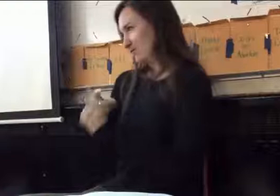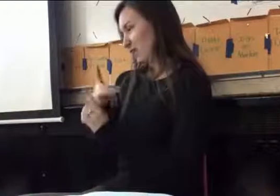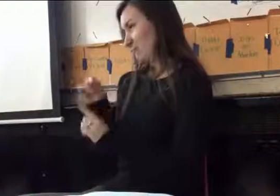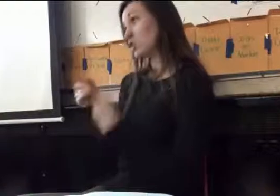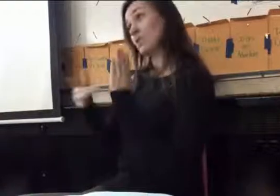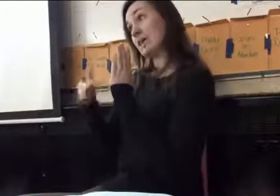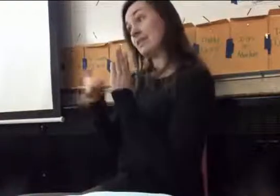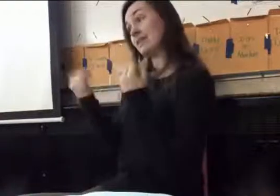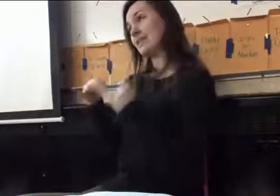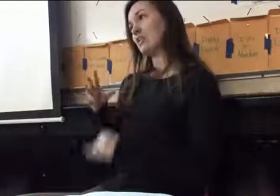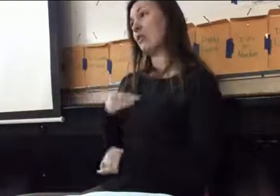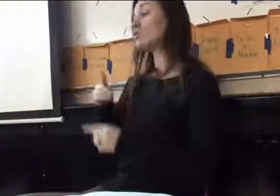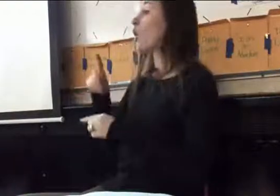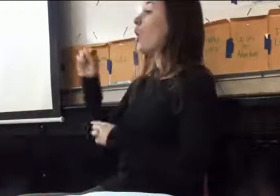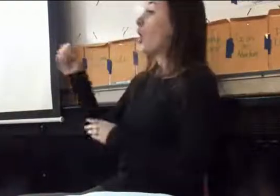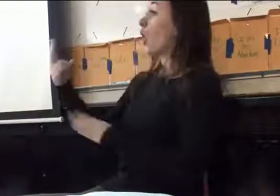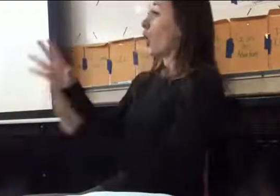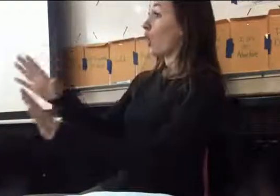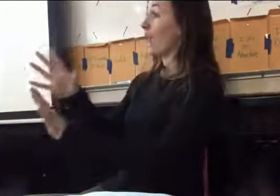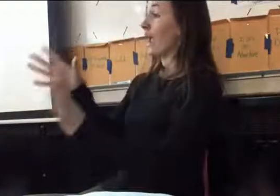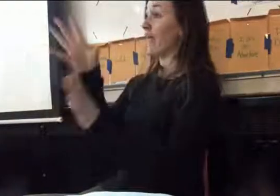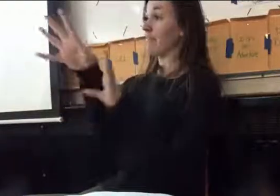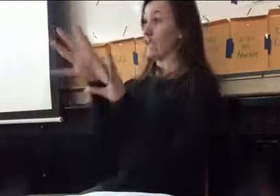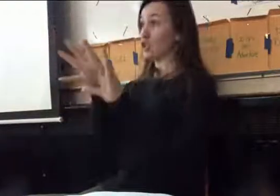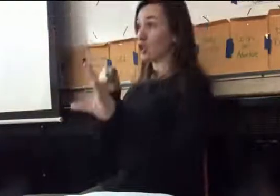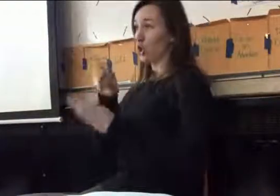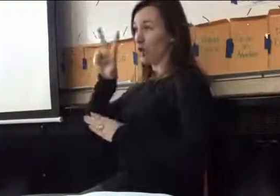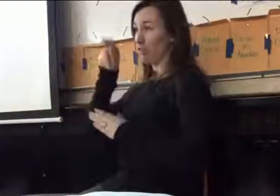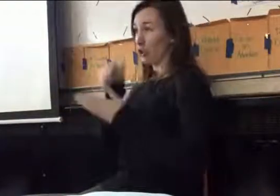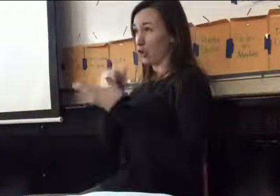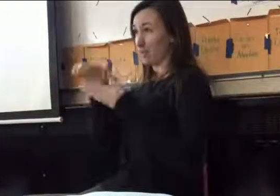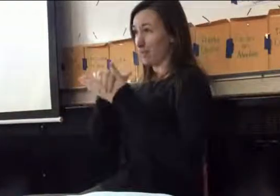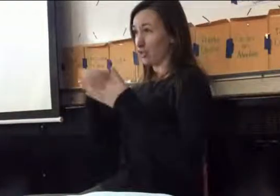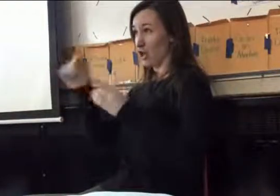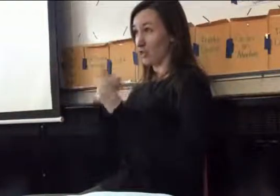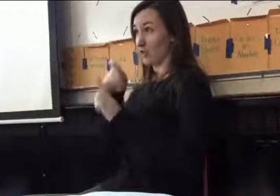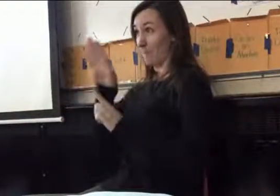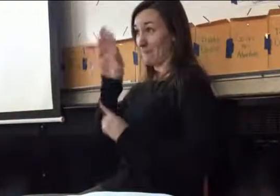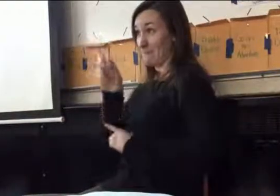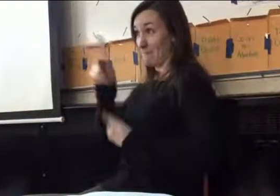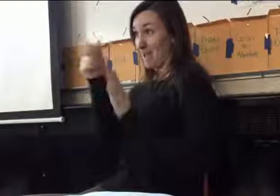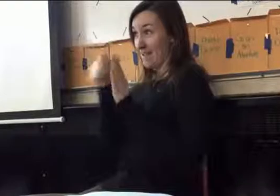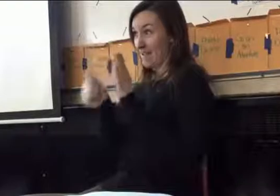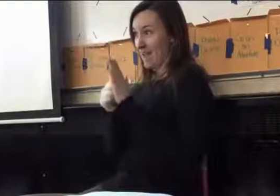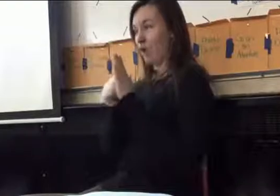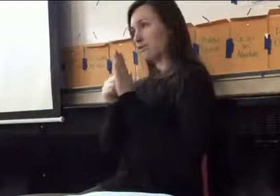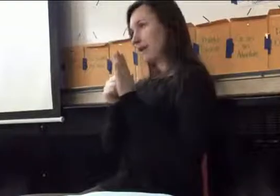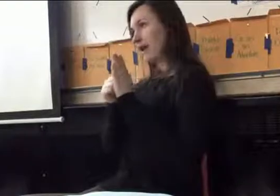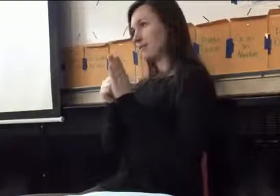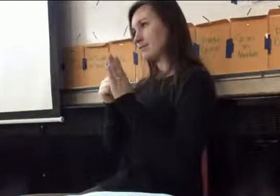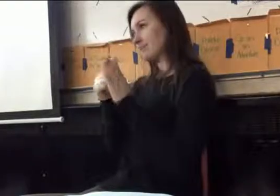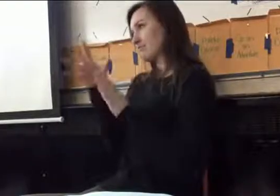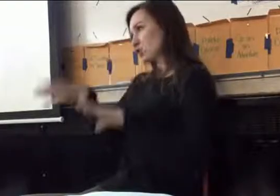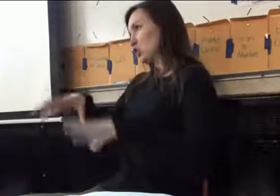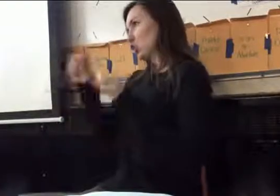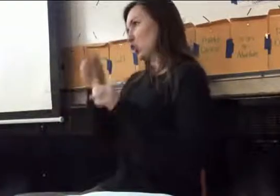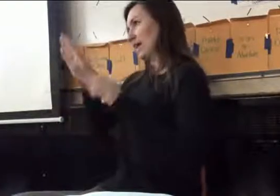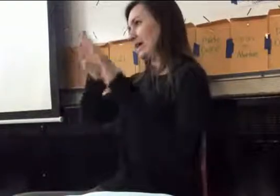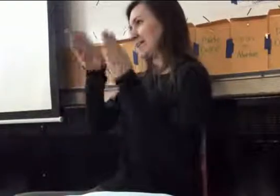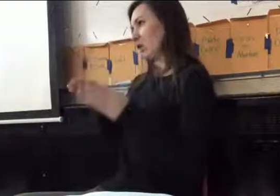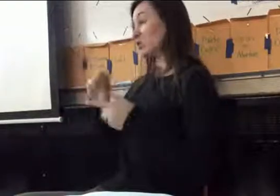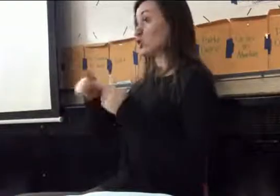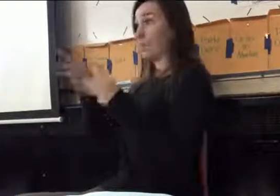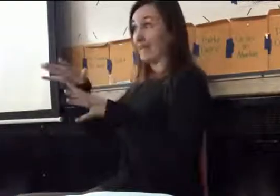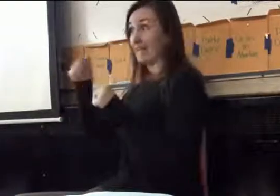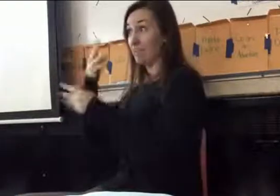also took something like $30 million from his bank account and basically took all of his houses and stuff. So he doesn't really have much to come to when he leaves. Also, people